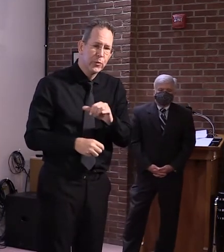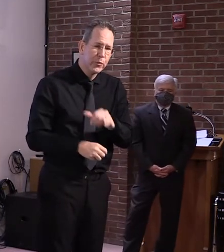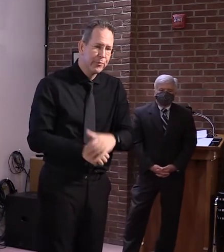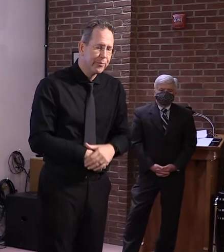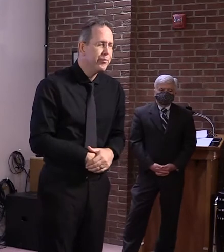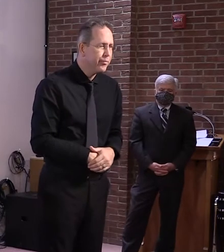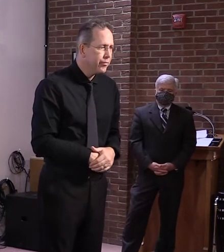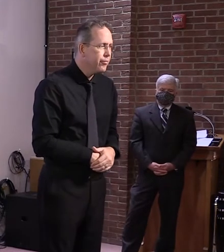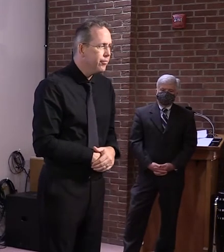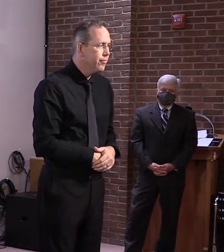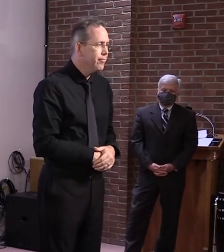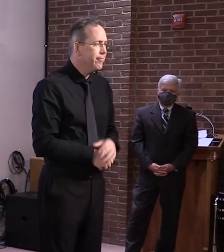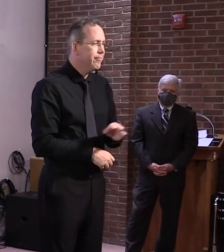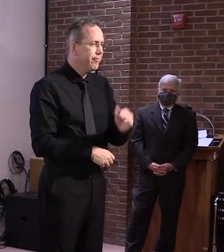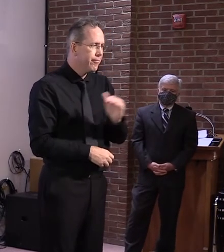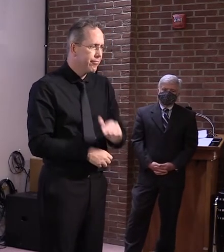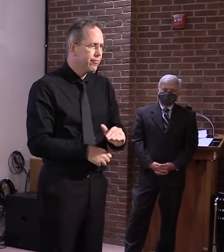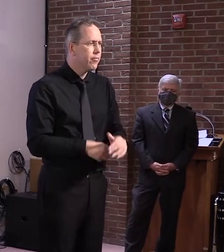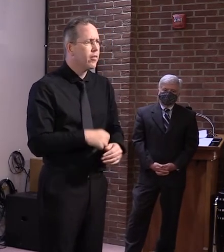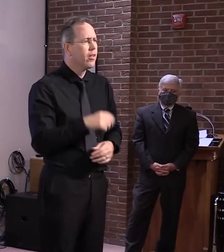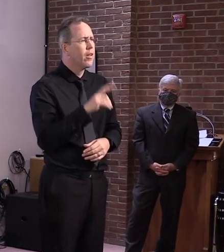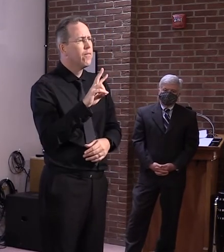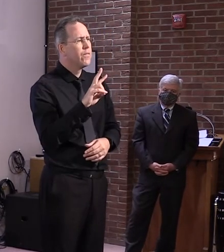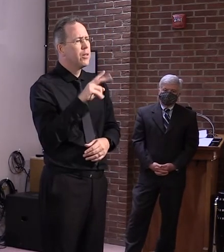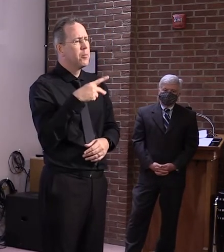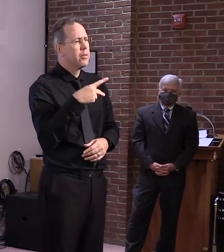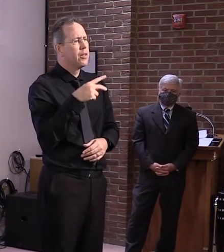Howard, VPR.